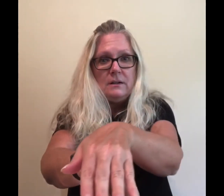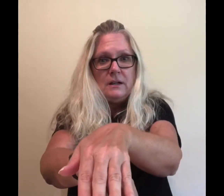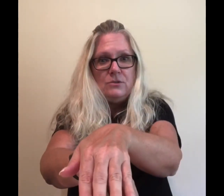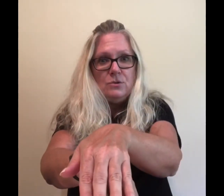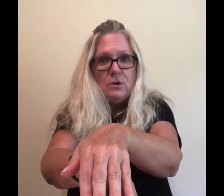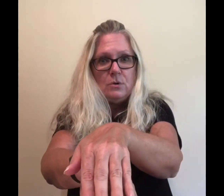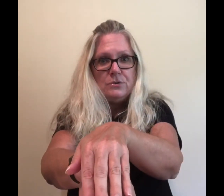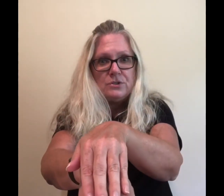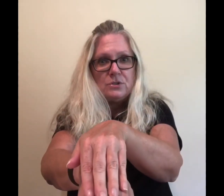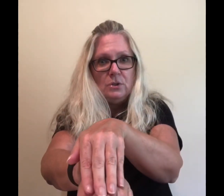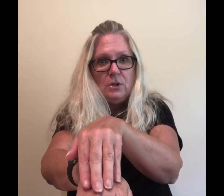you go